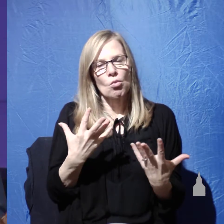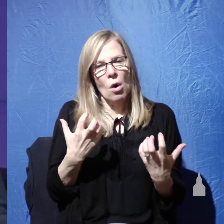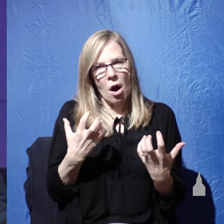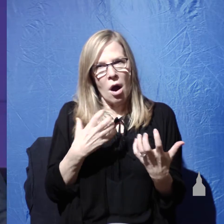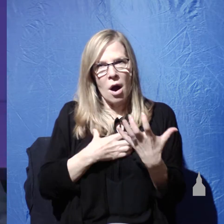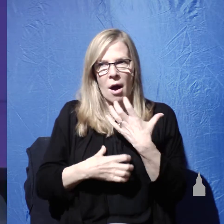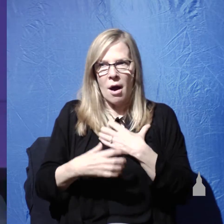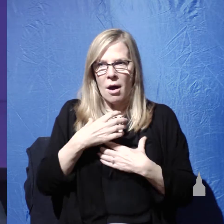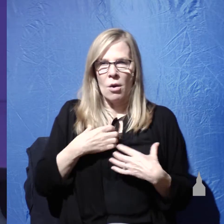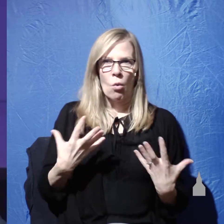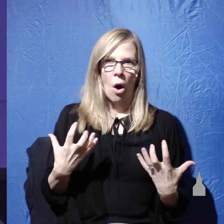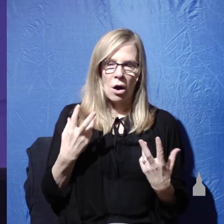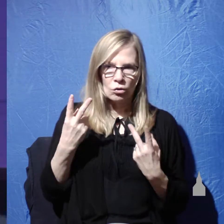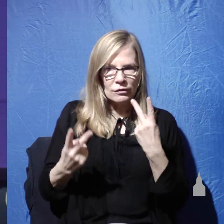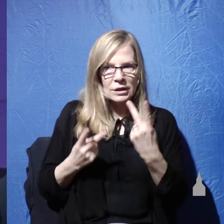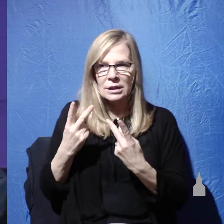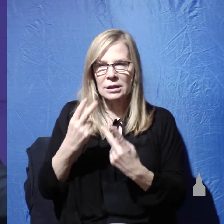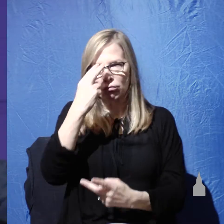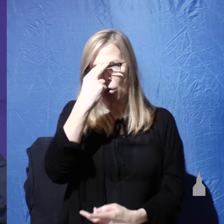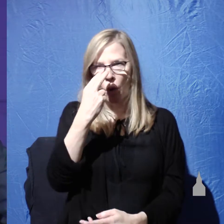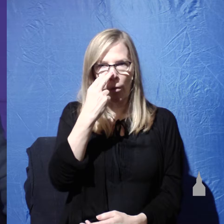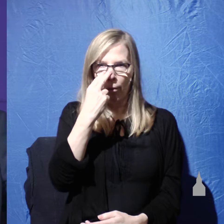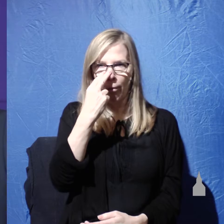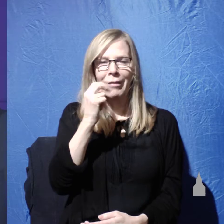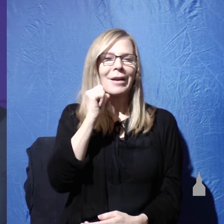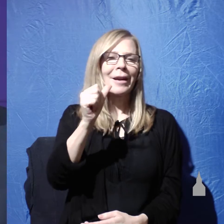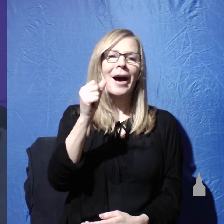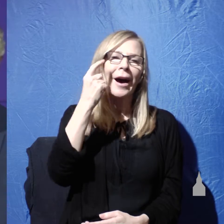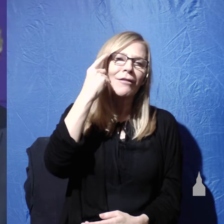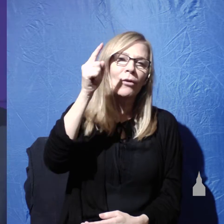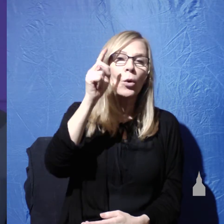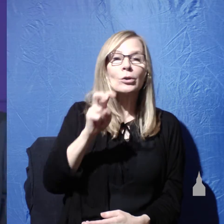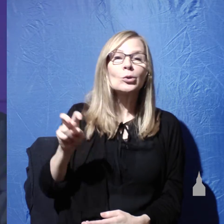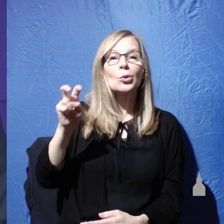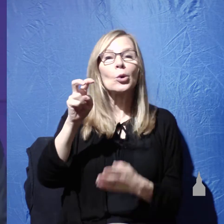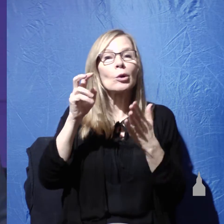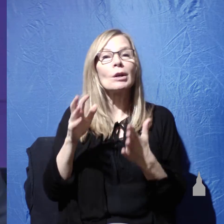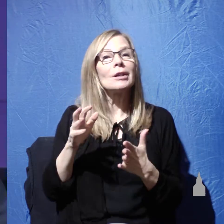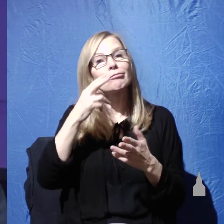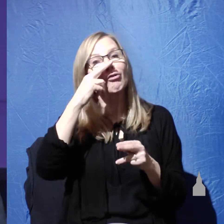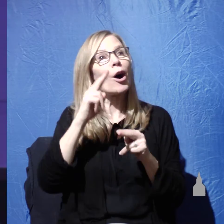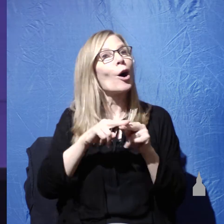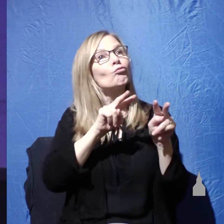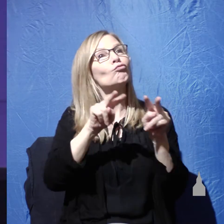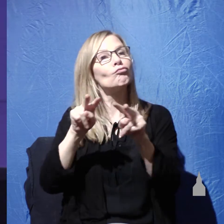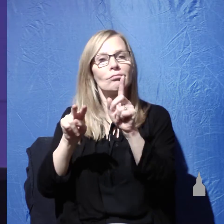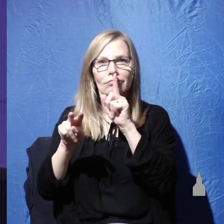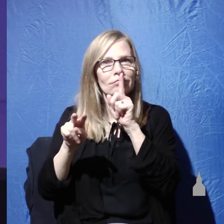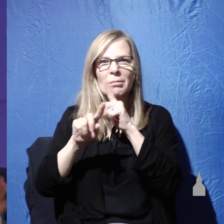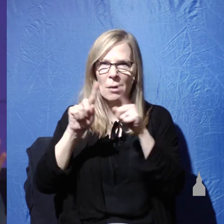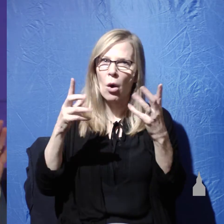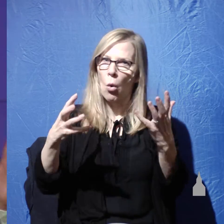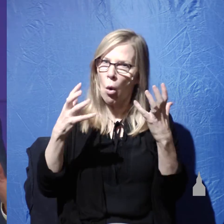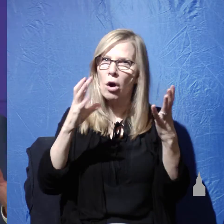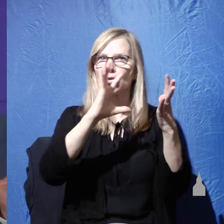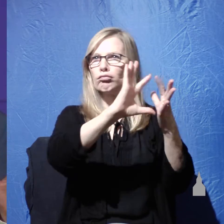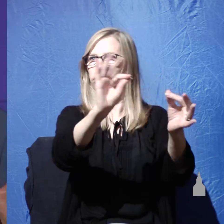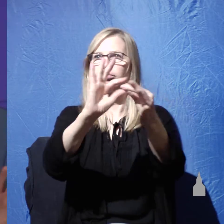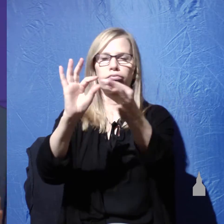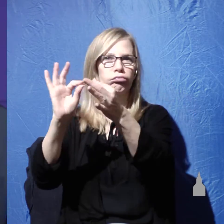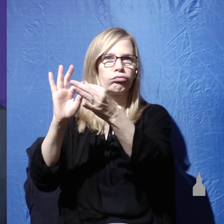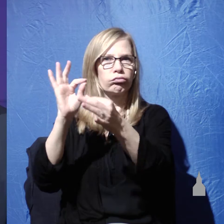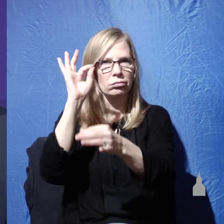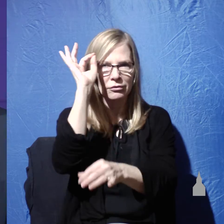this longing to visit Rome, not as a tourist, but as a witness for Christ. The apostle's heart was always to